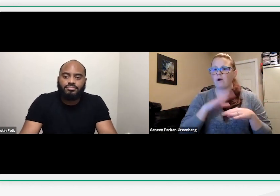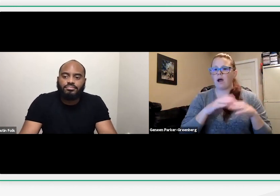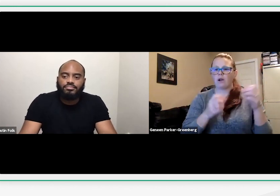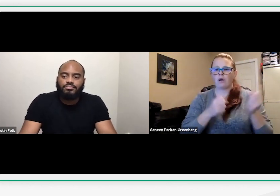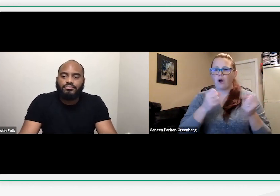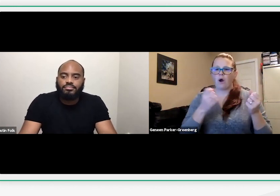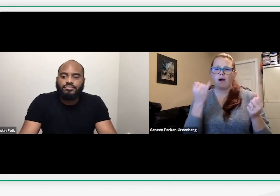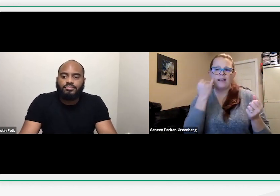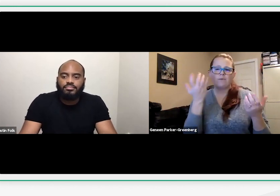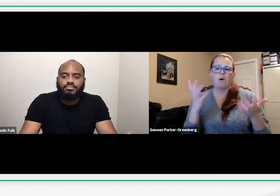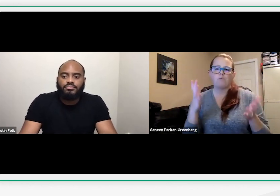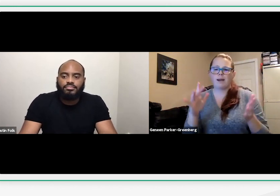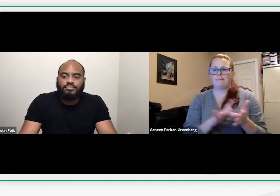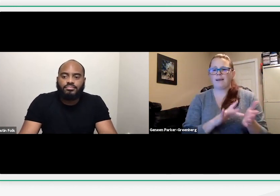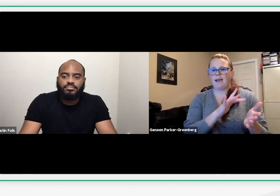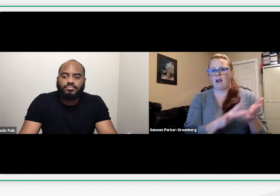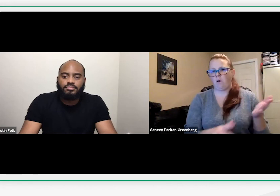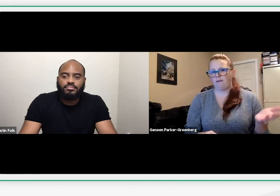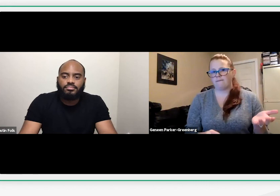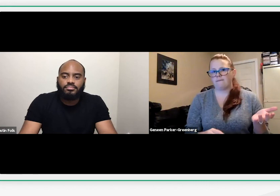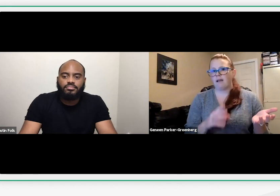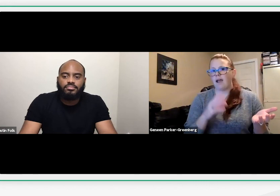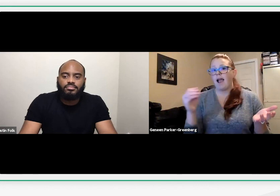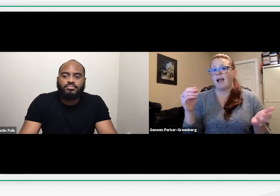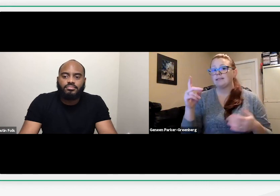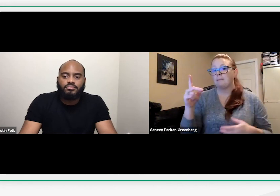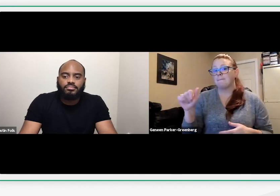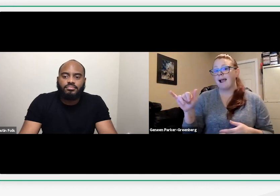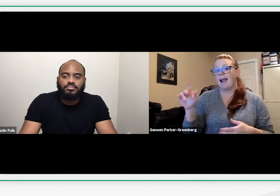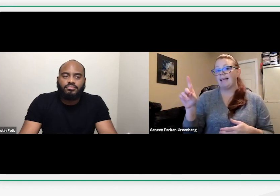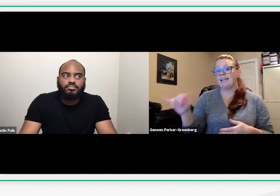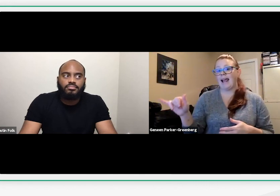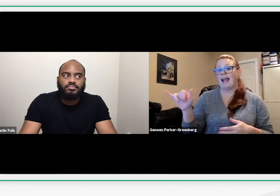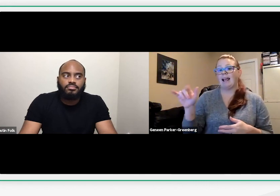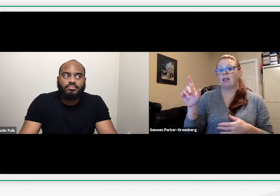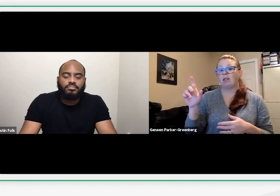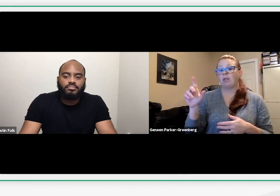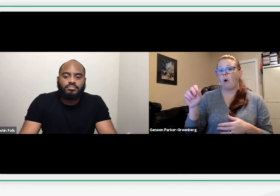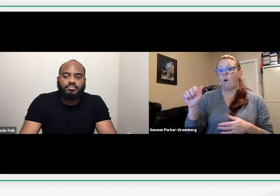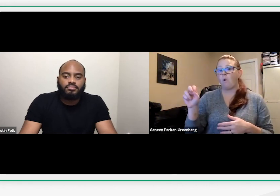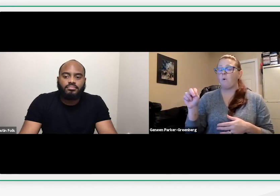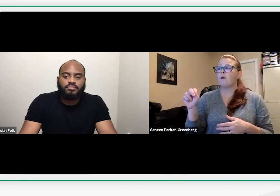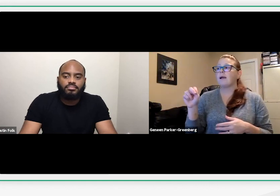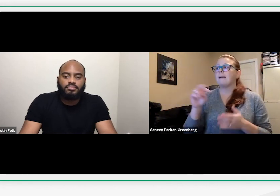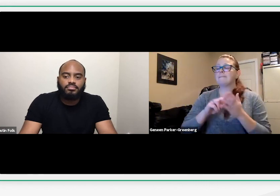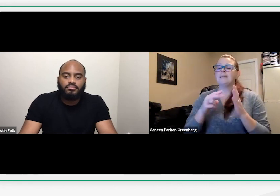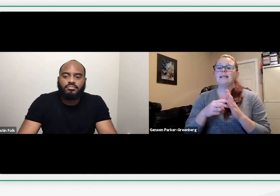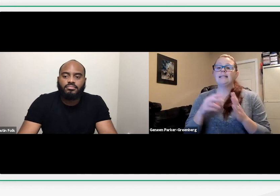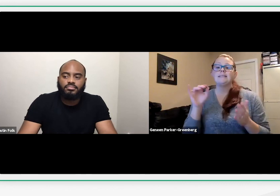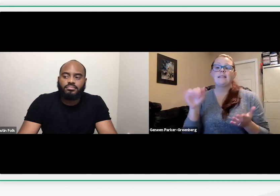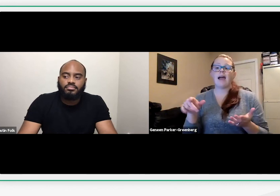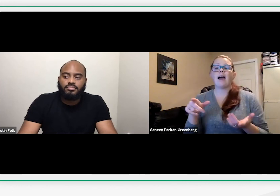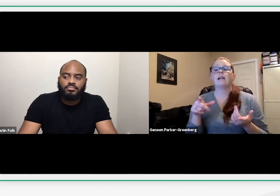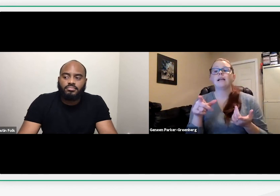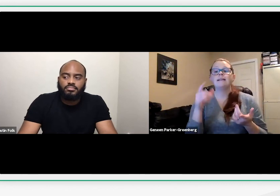It will always decline. It's not a good idea to take out a loan on a car if it's already paid off. And the